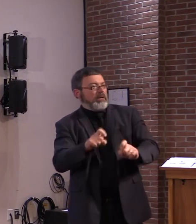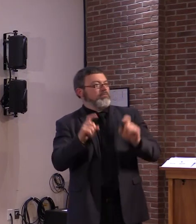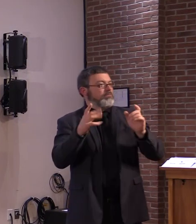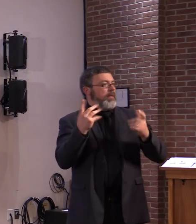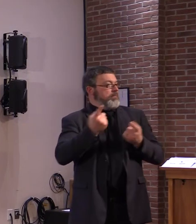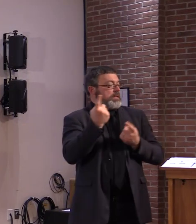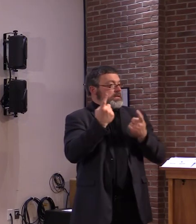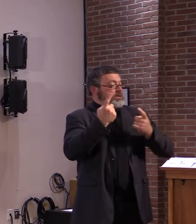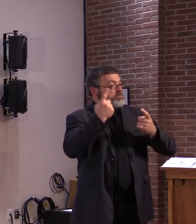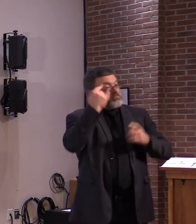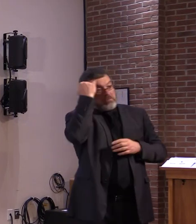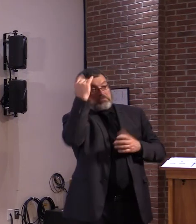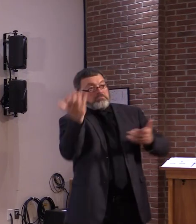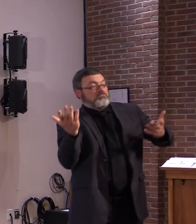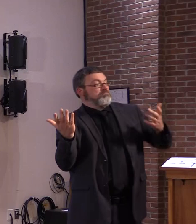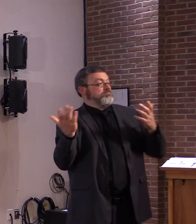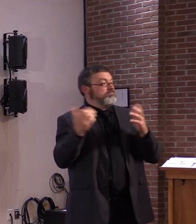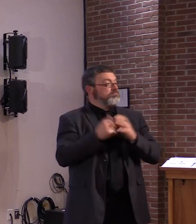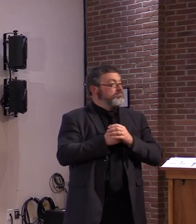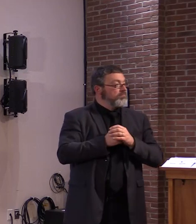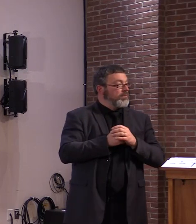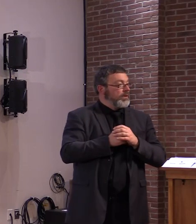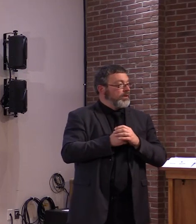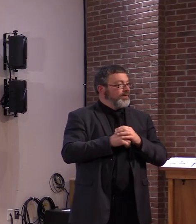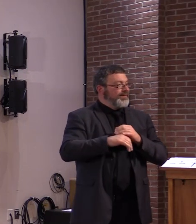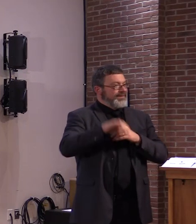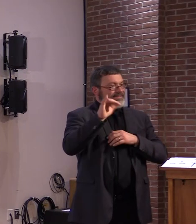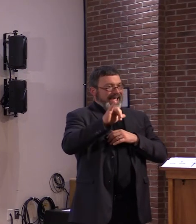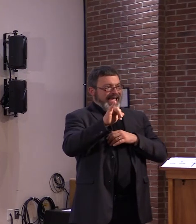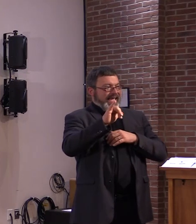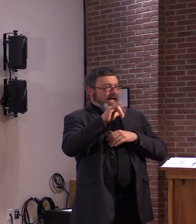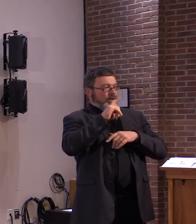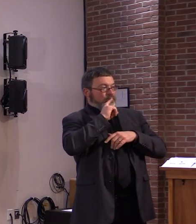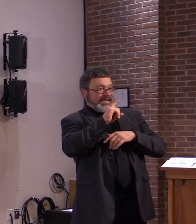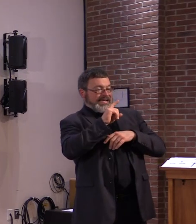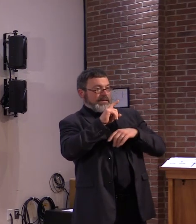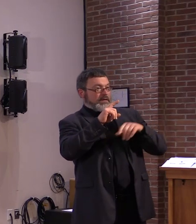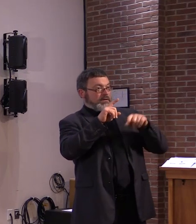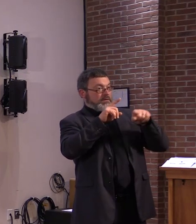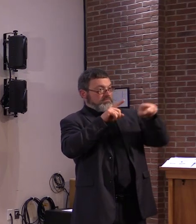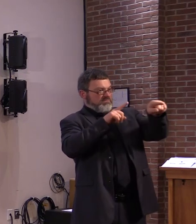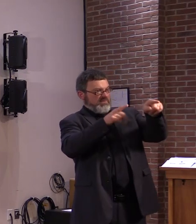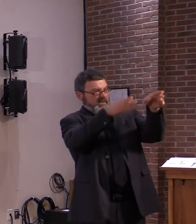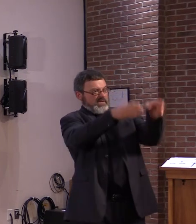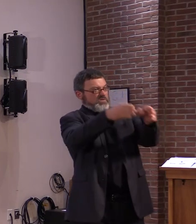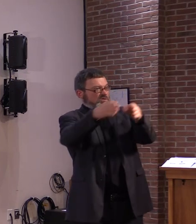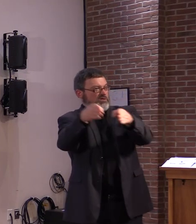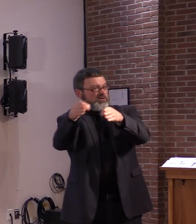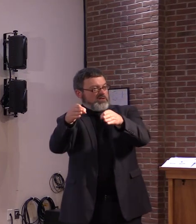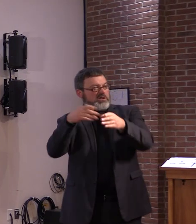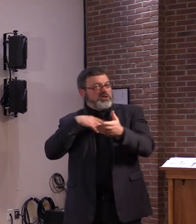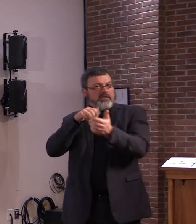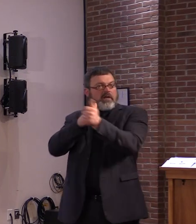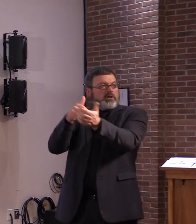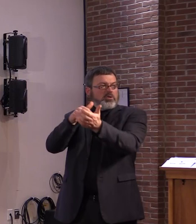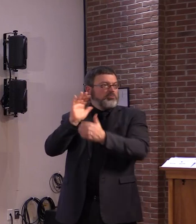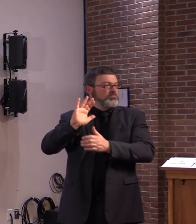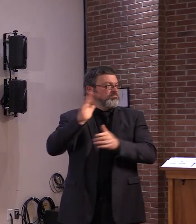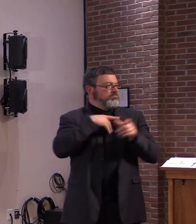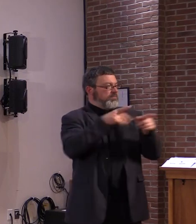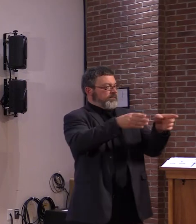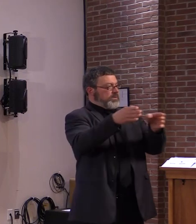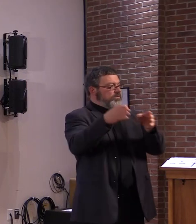basically the provider. So that we'll see 7 days a week testing opportunities. We'll see